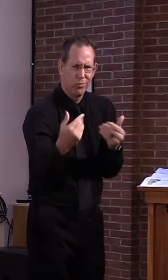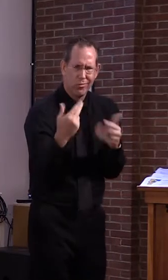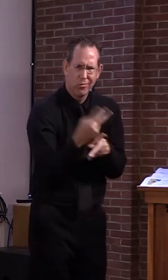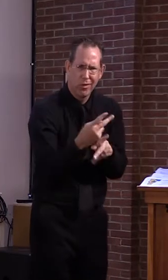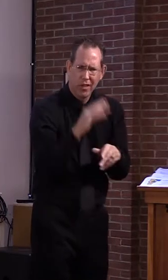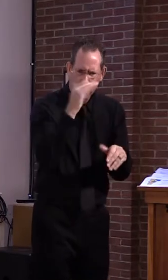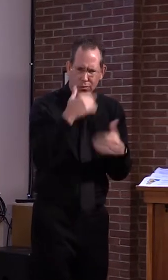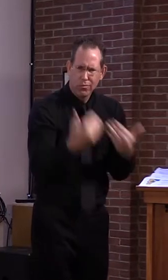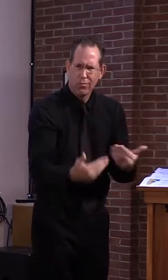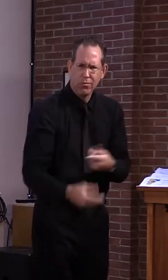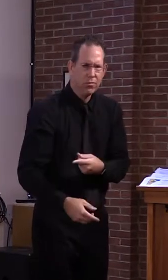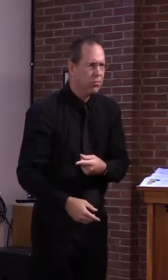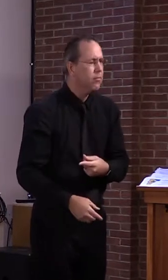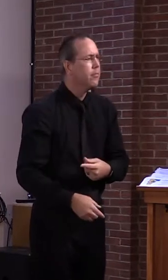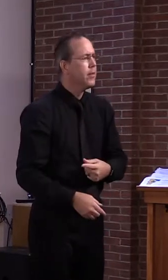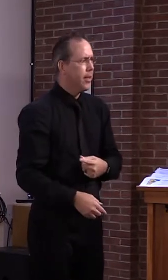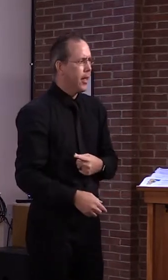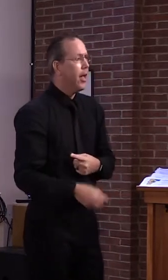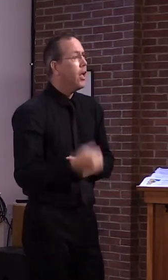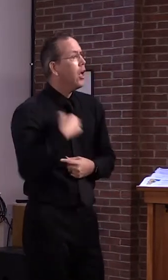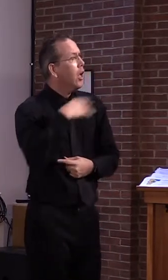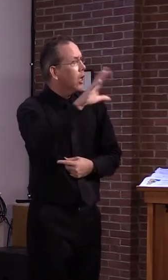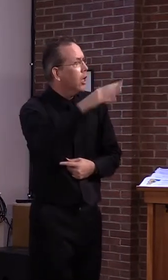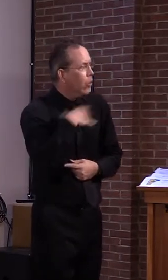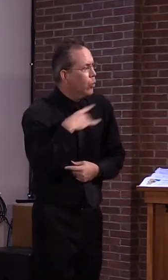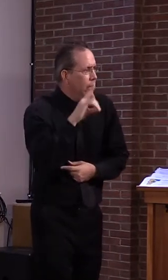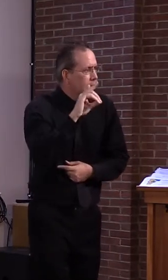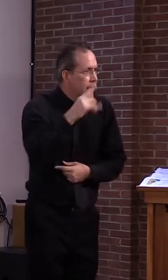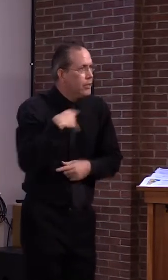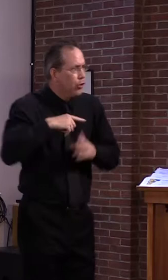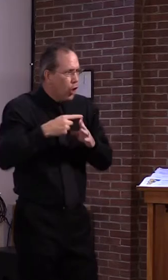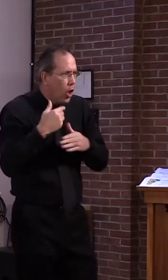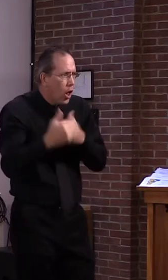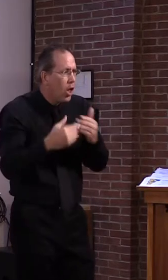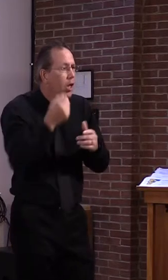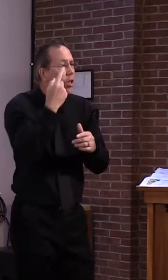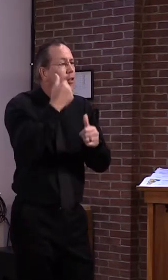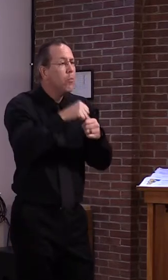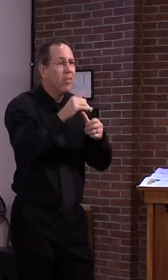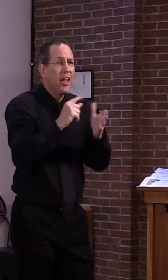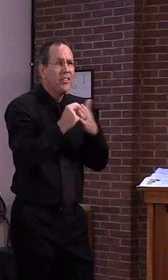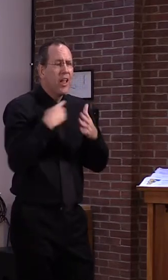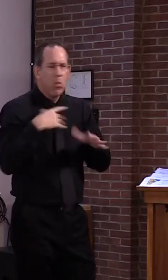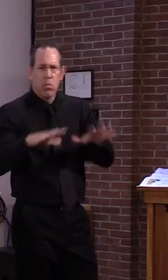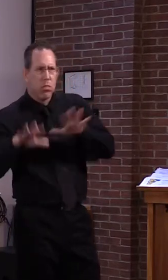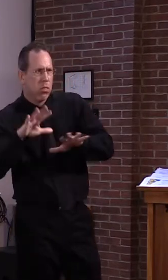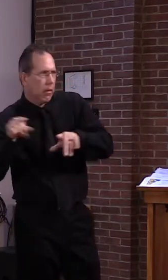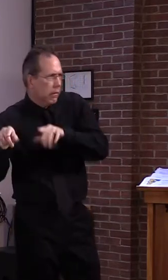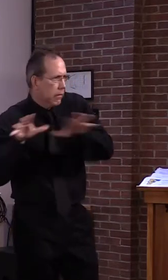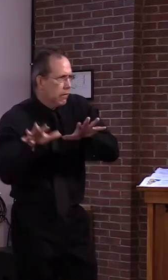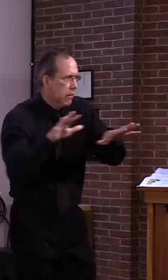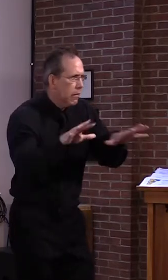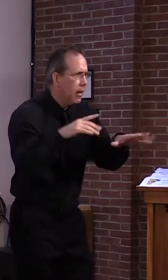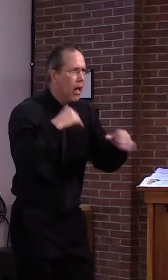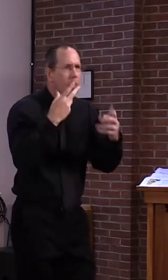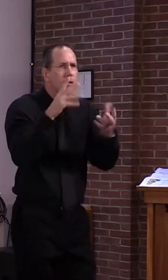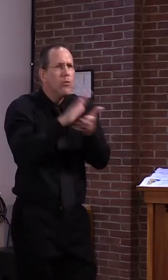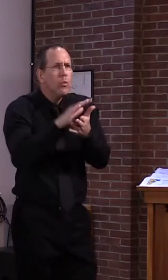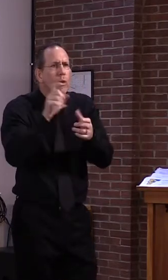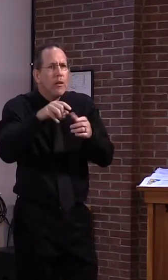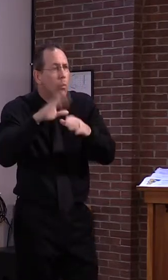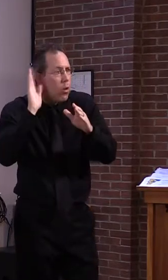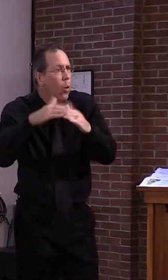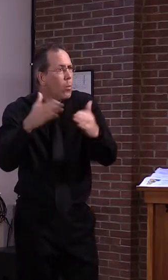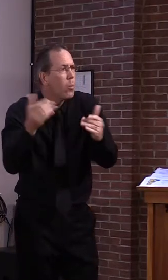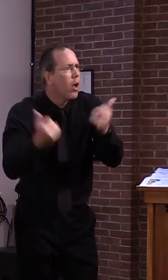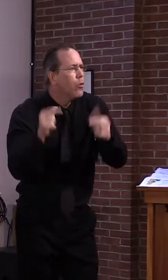there we weren't certain how the various hybrid or in-person or remote learning